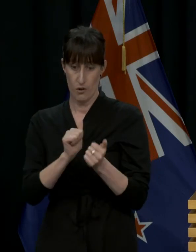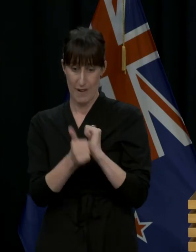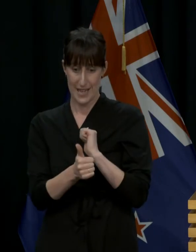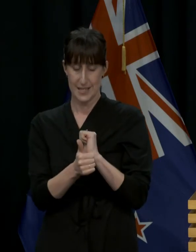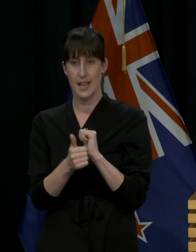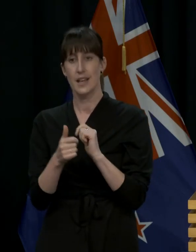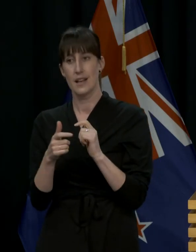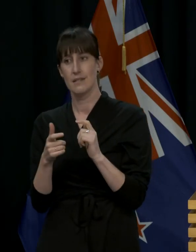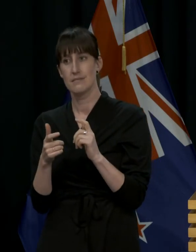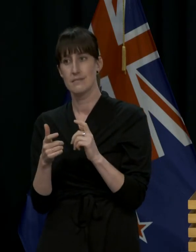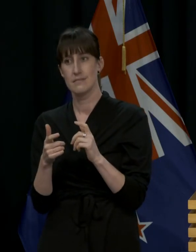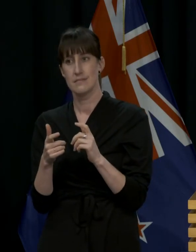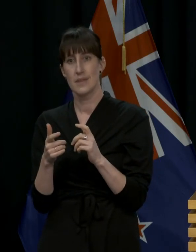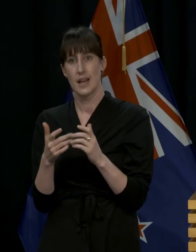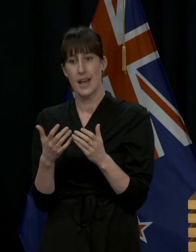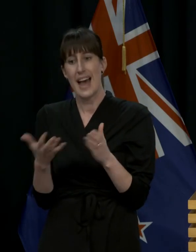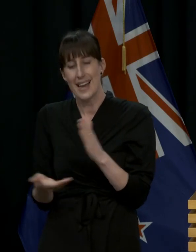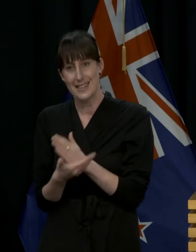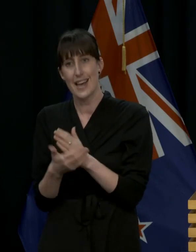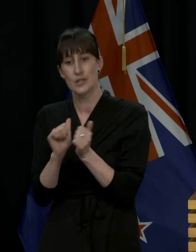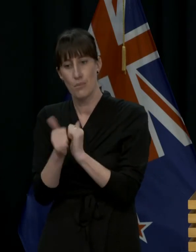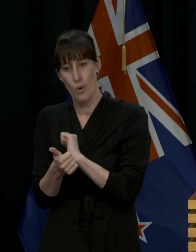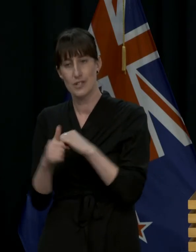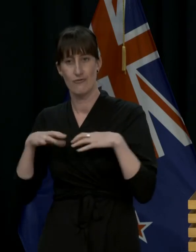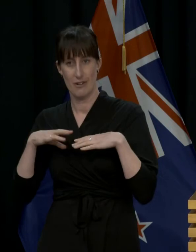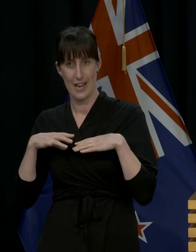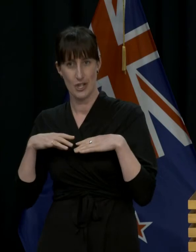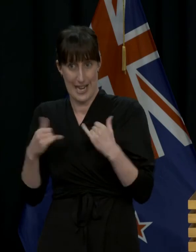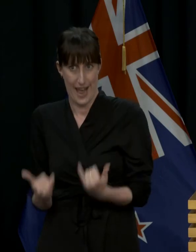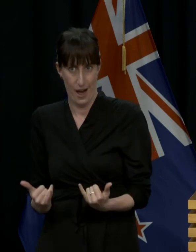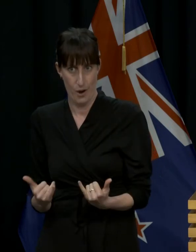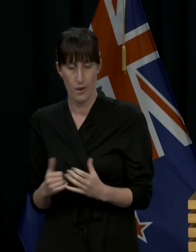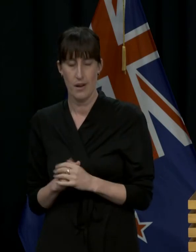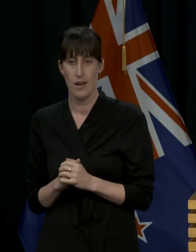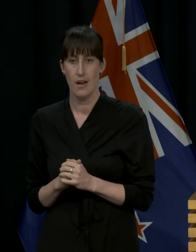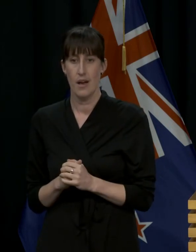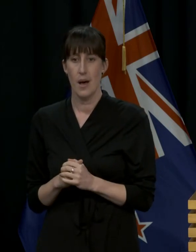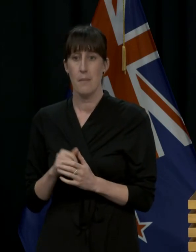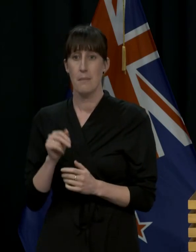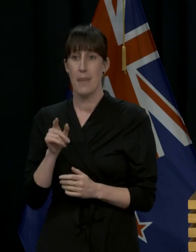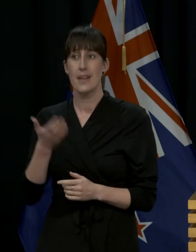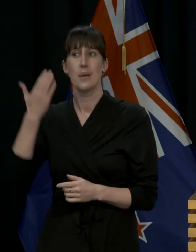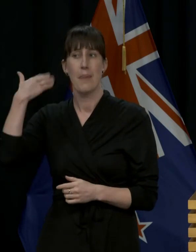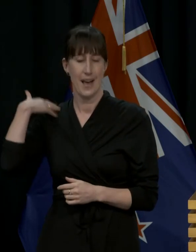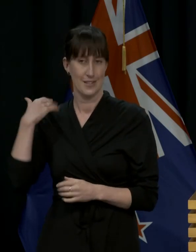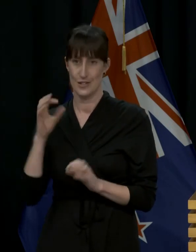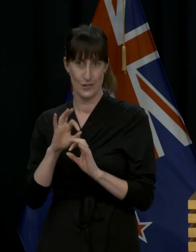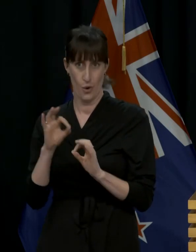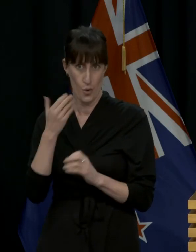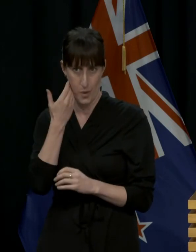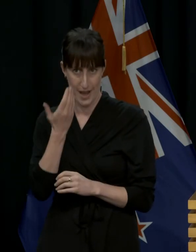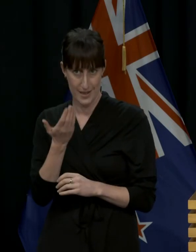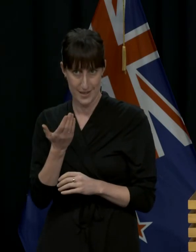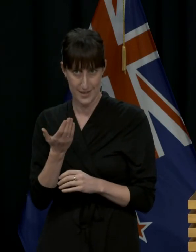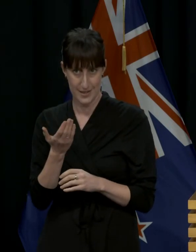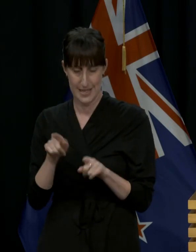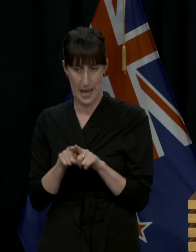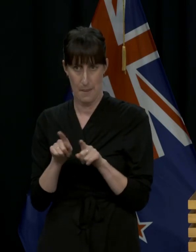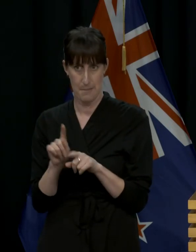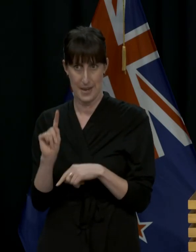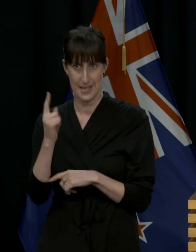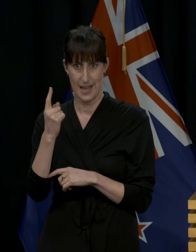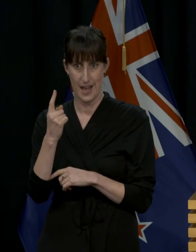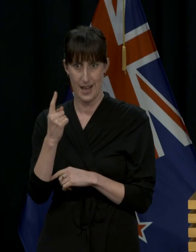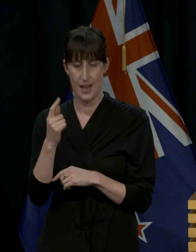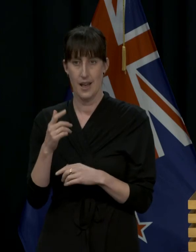and so, you know, yes, it makes sense that it's held by that minister, but it's not always held by the same minister. If you roll it in, it's not